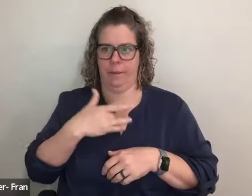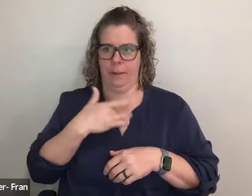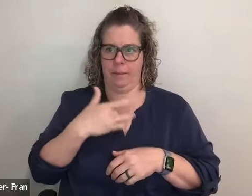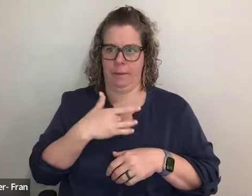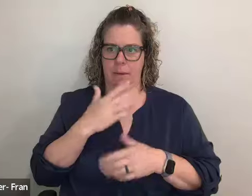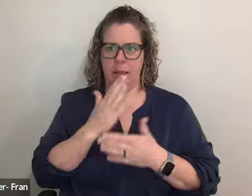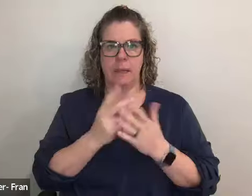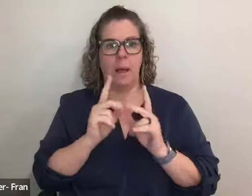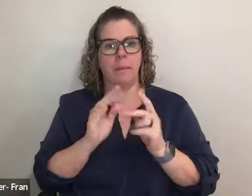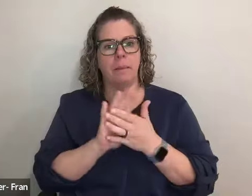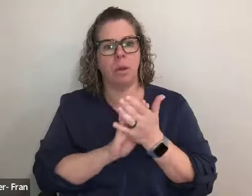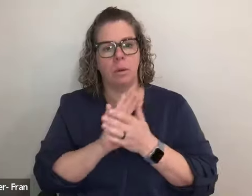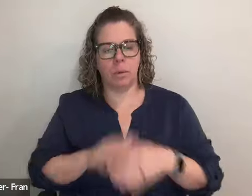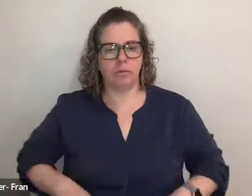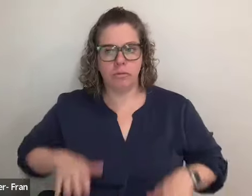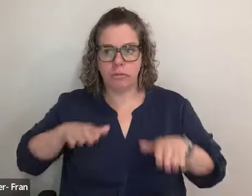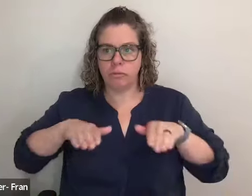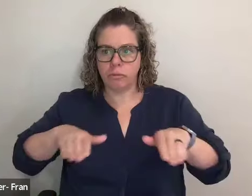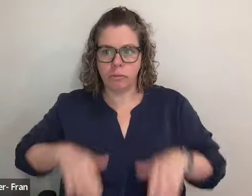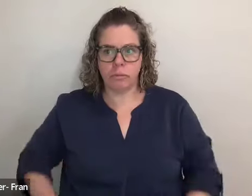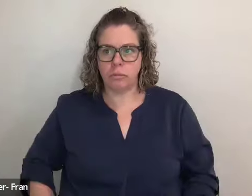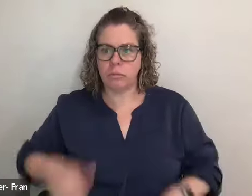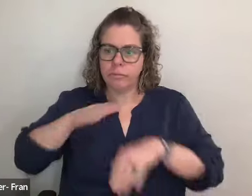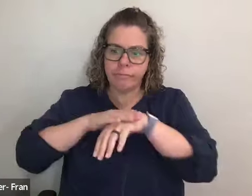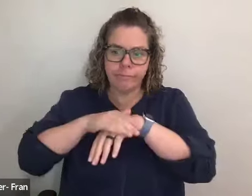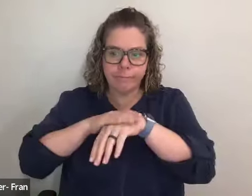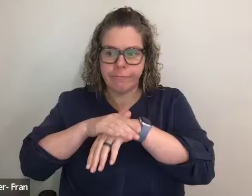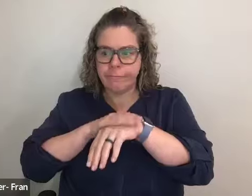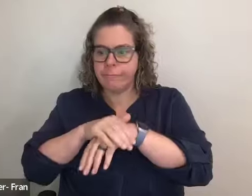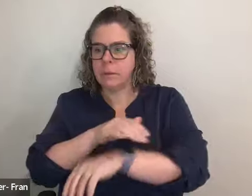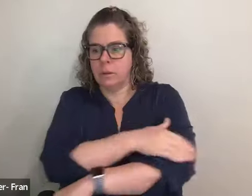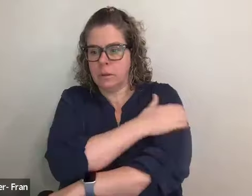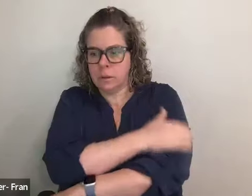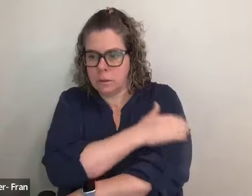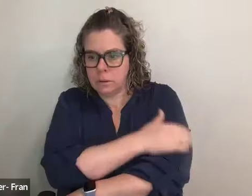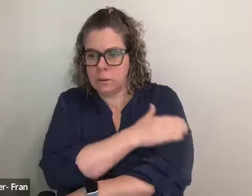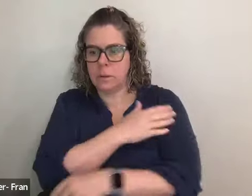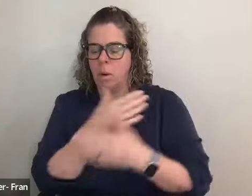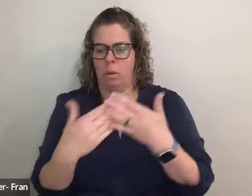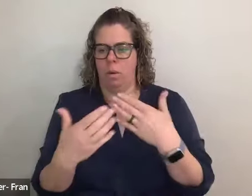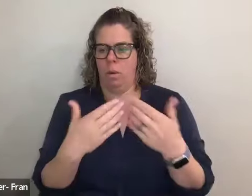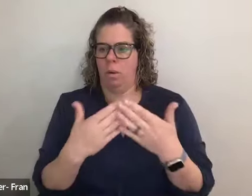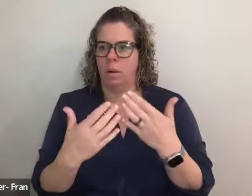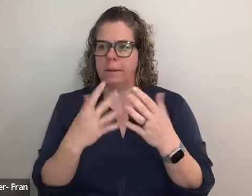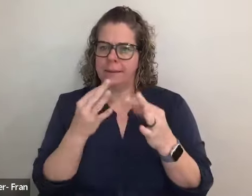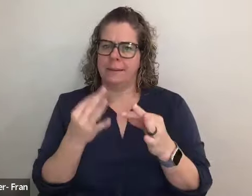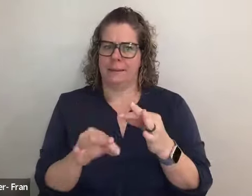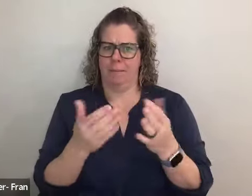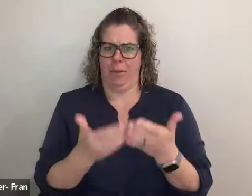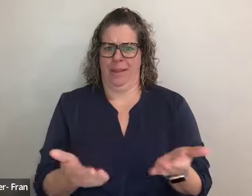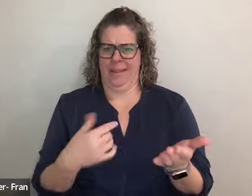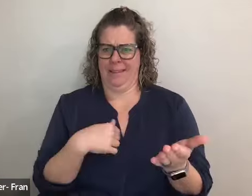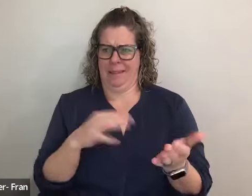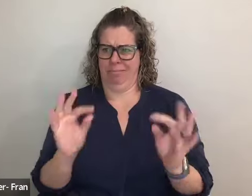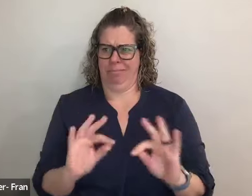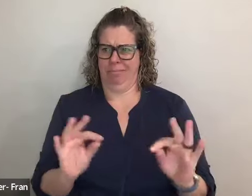people will rub their hands on their legs. And just, again, like these are such simple things, but